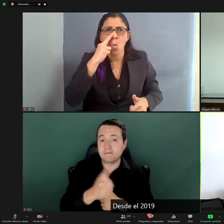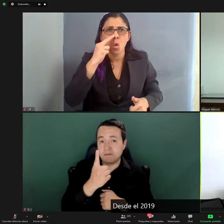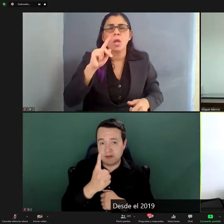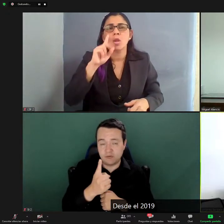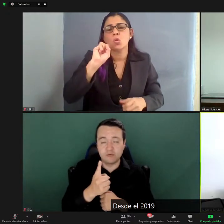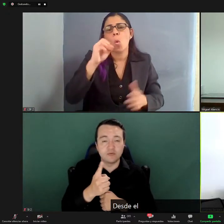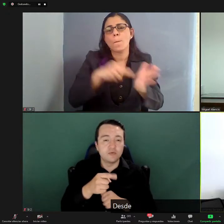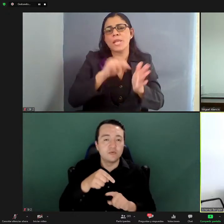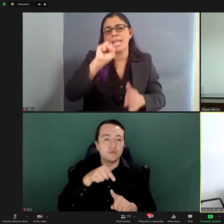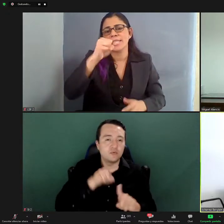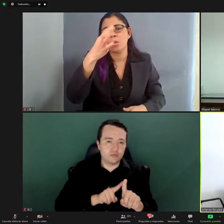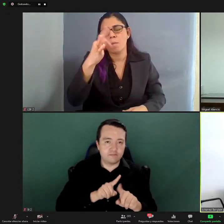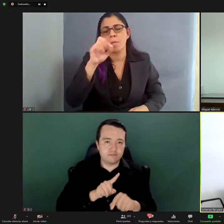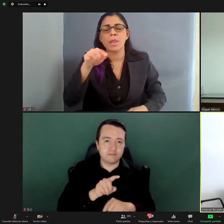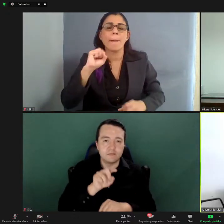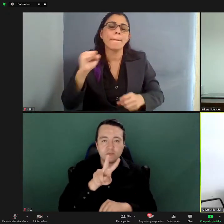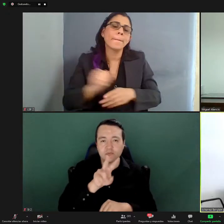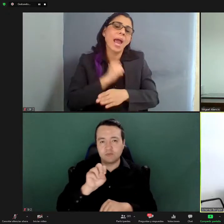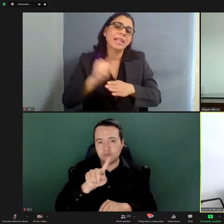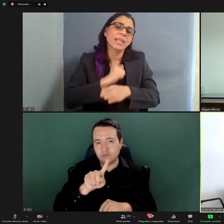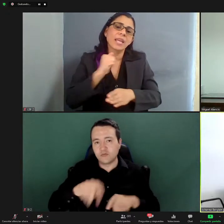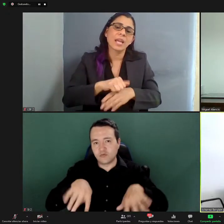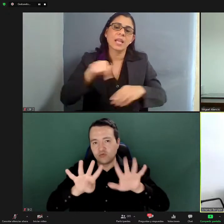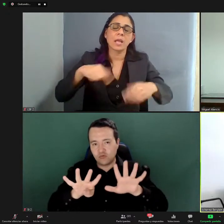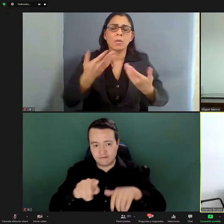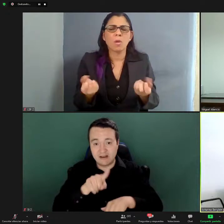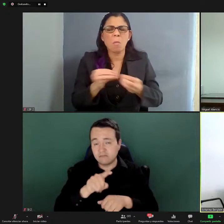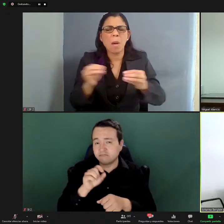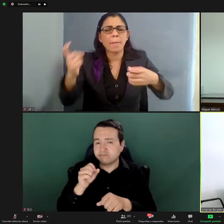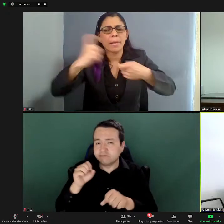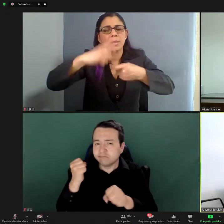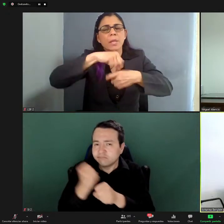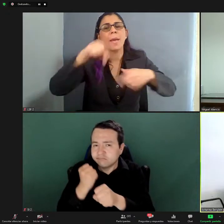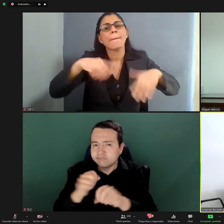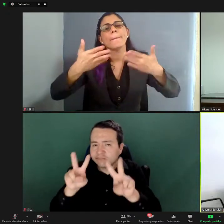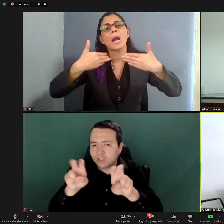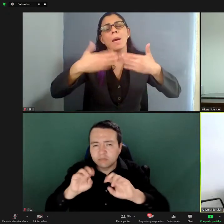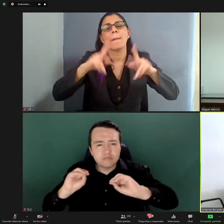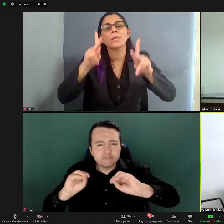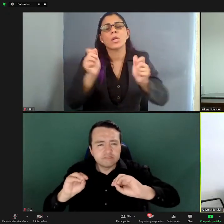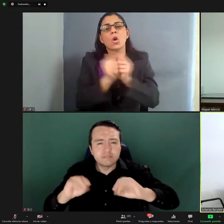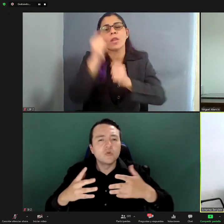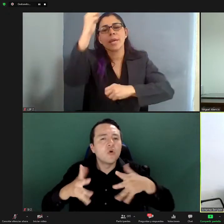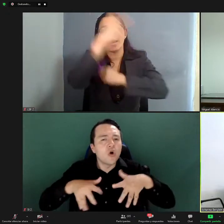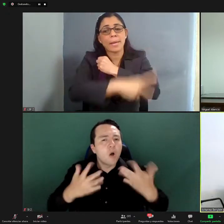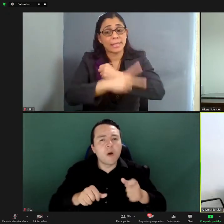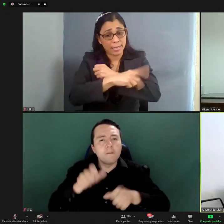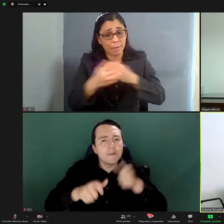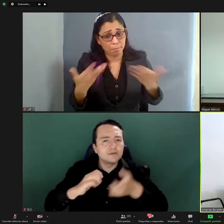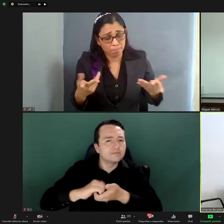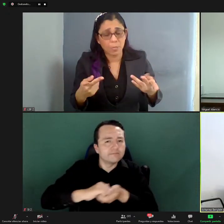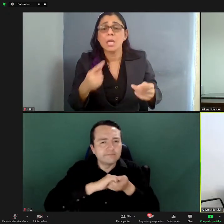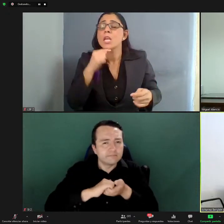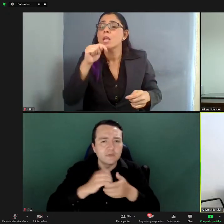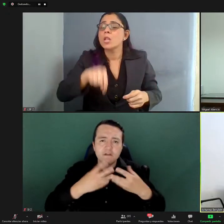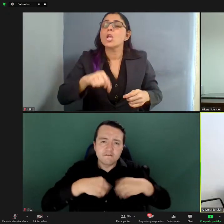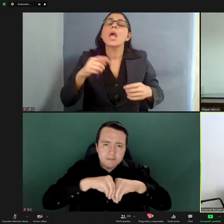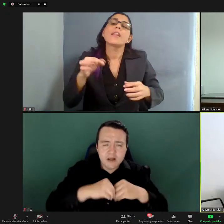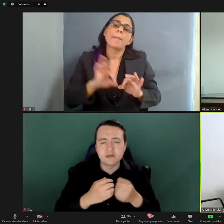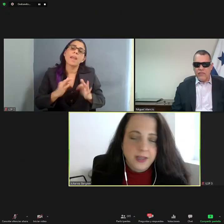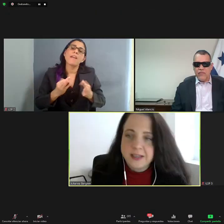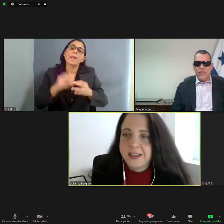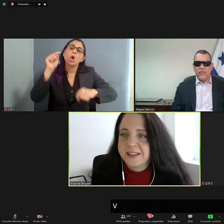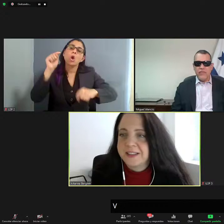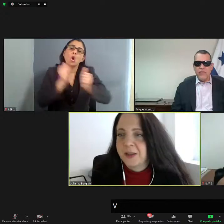participation of persons with disabilities their families and representative organizations let's welcome speaker